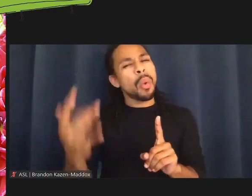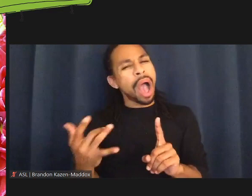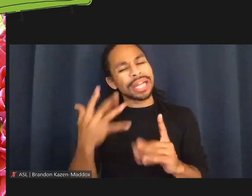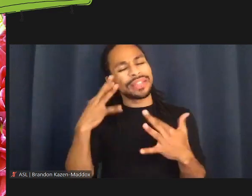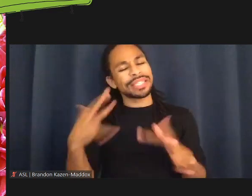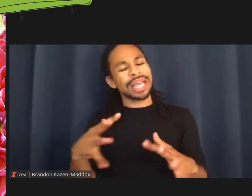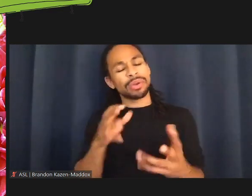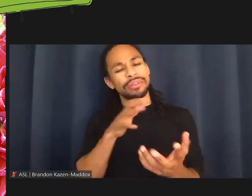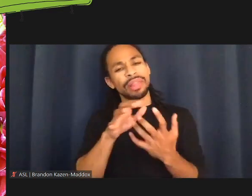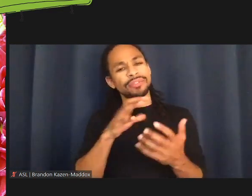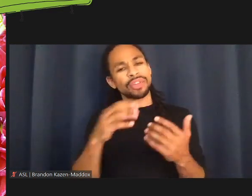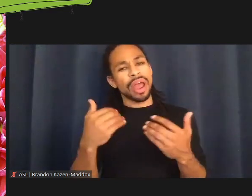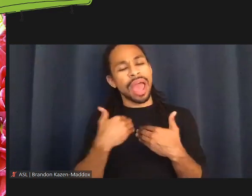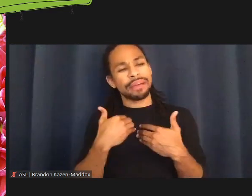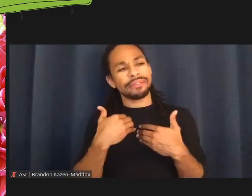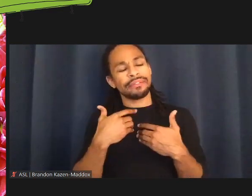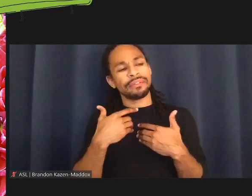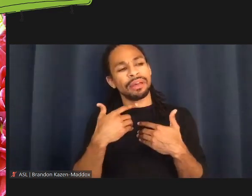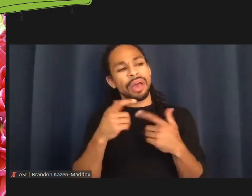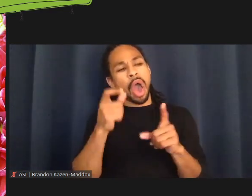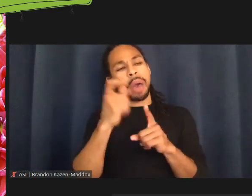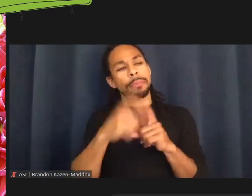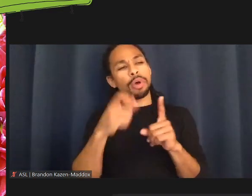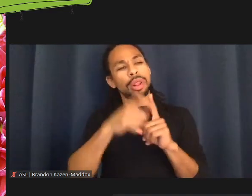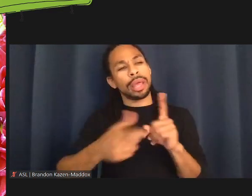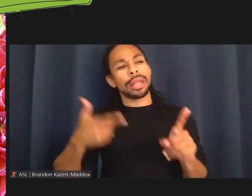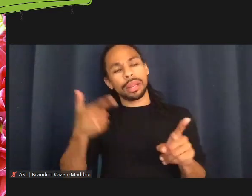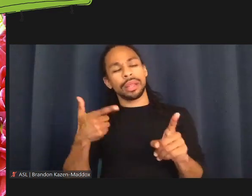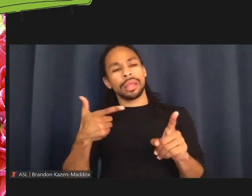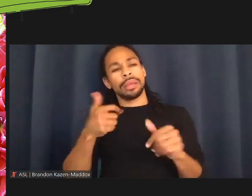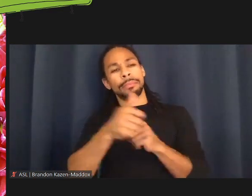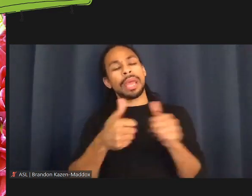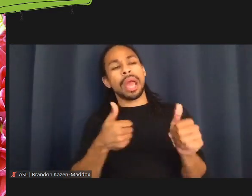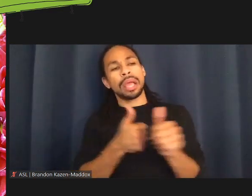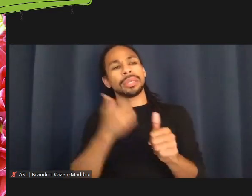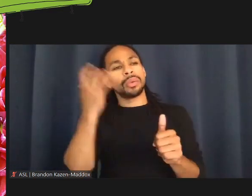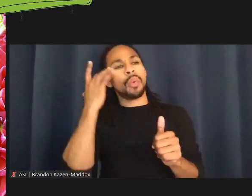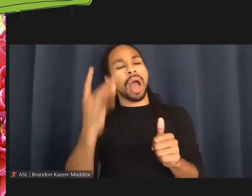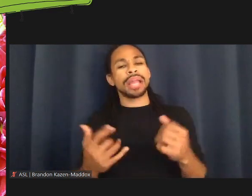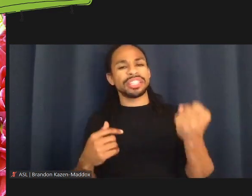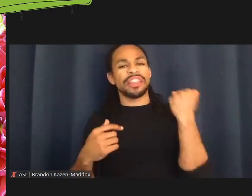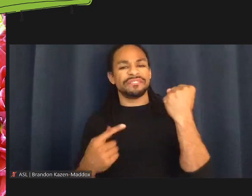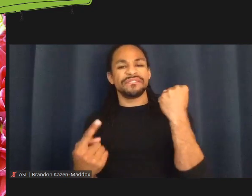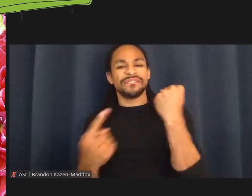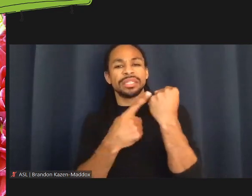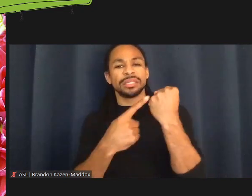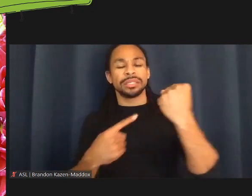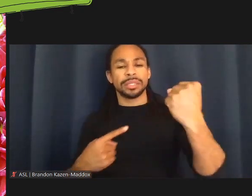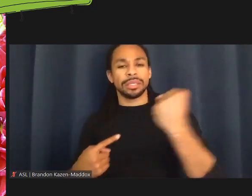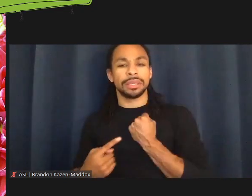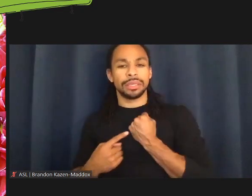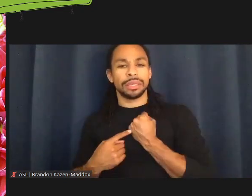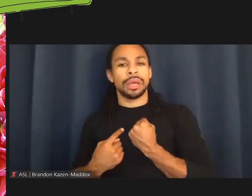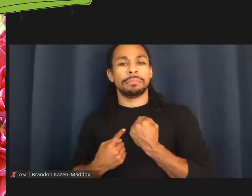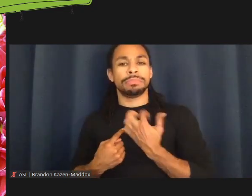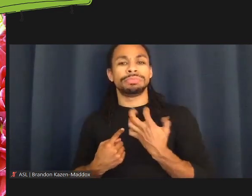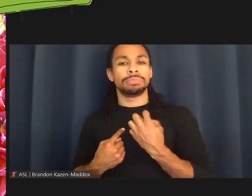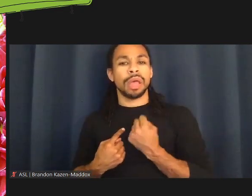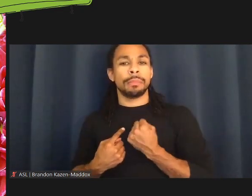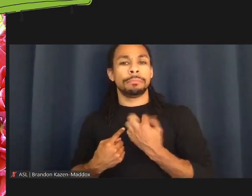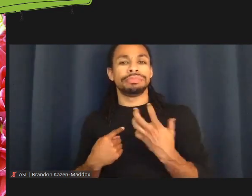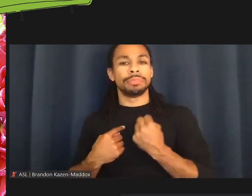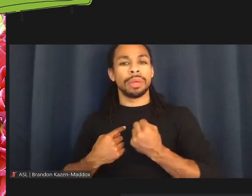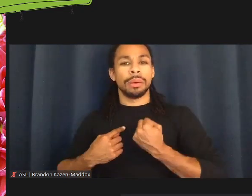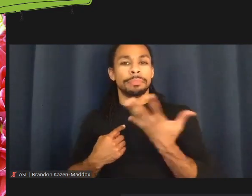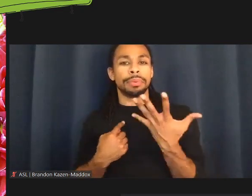have a bullet behind it? Why does a fist, circumference of the heart, hold its heckles up in place? How can